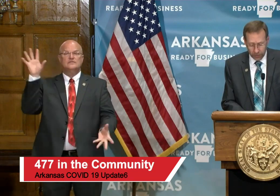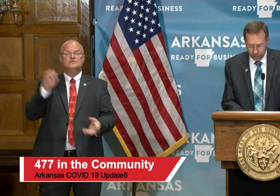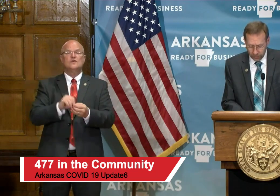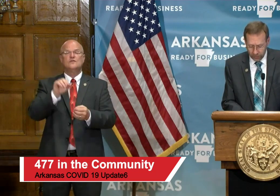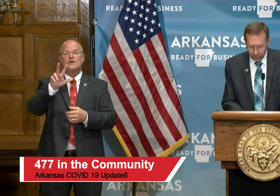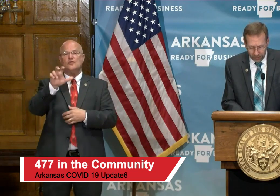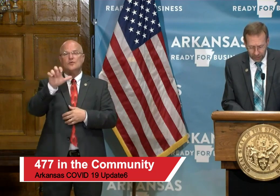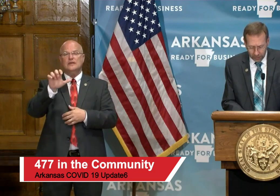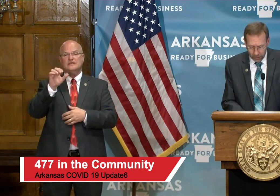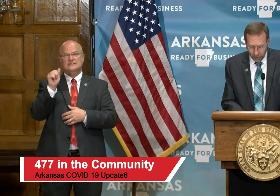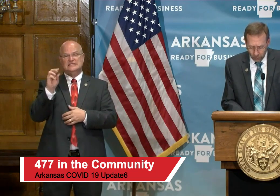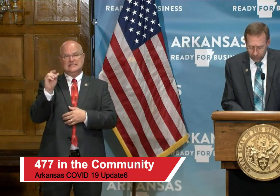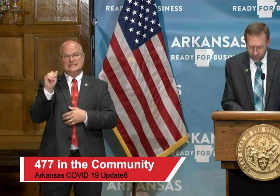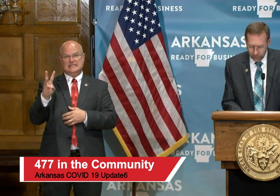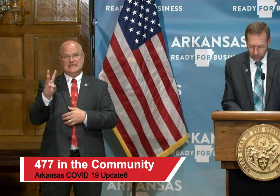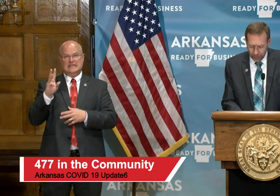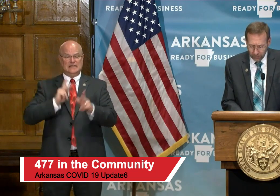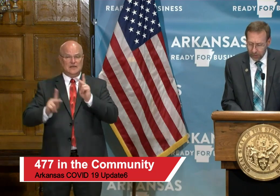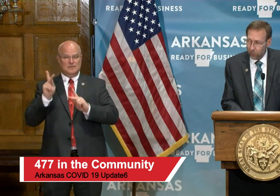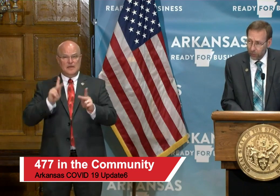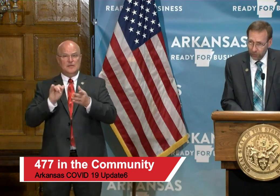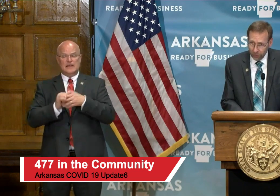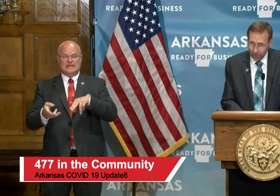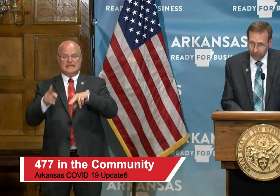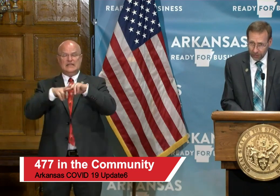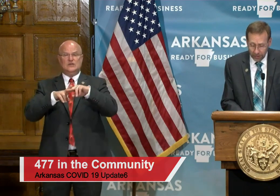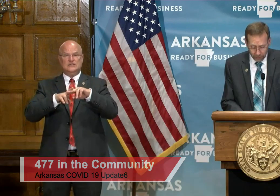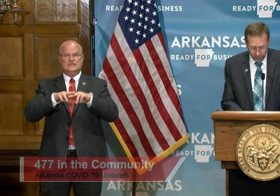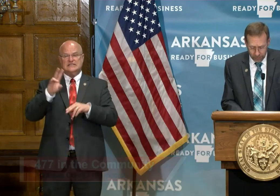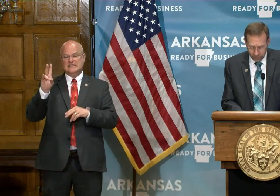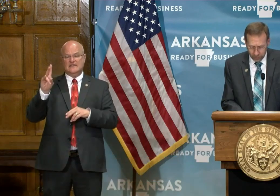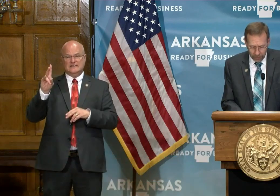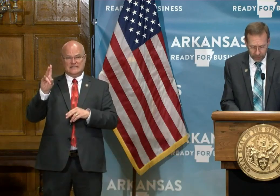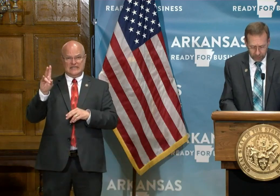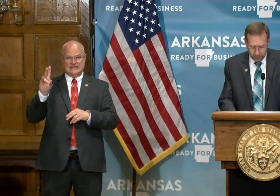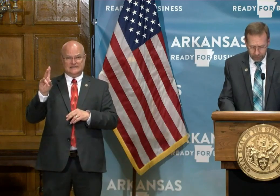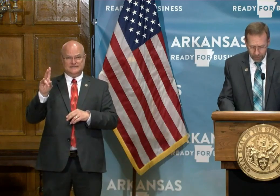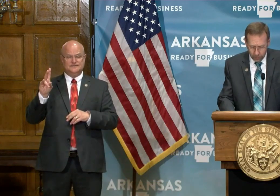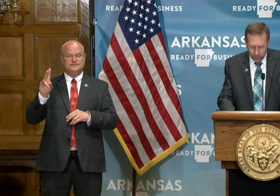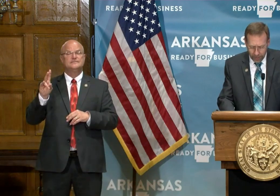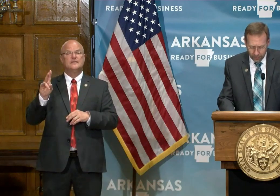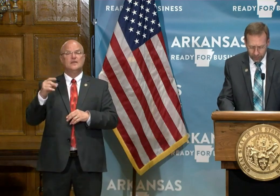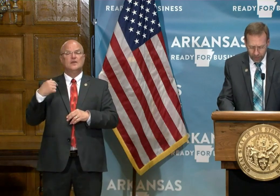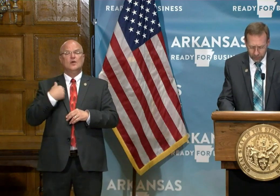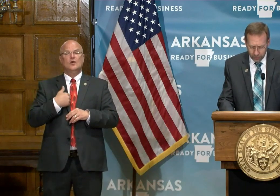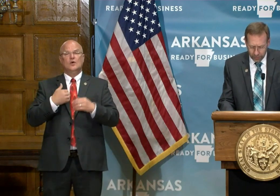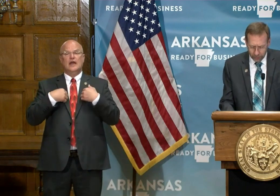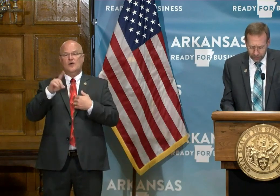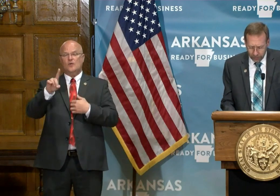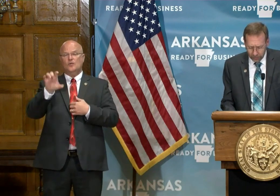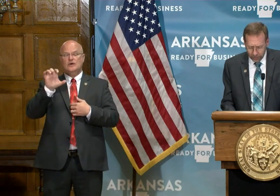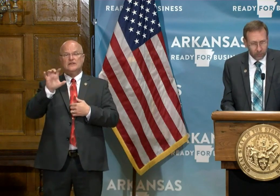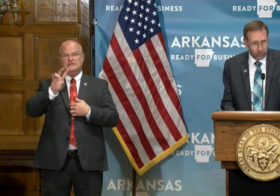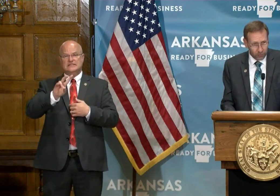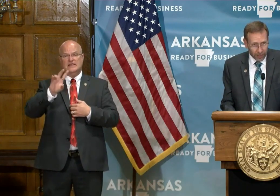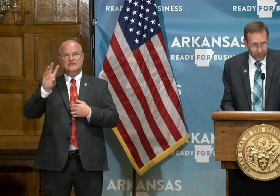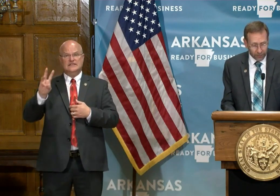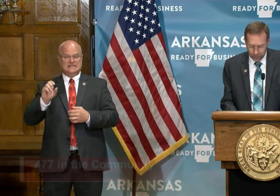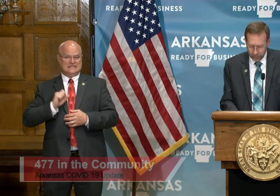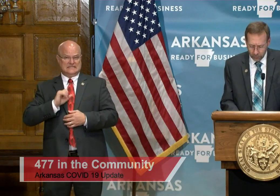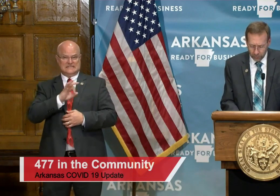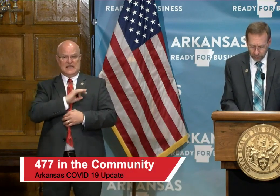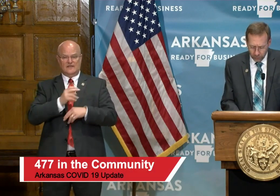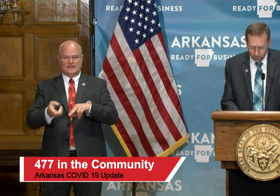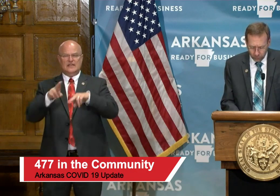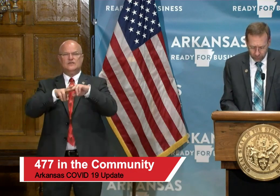of 316 residents. That's an increase of 17 from yesterday. And we have 176